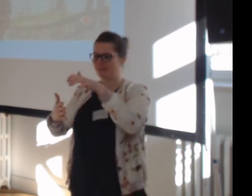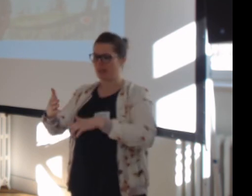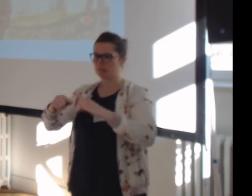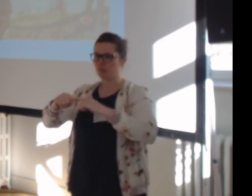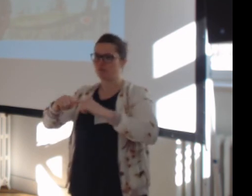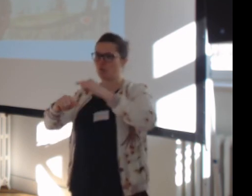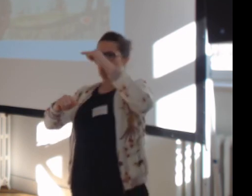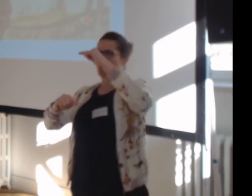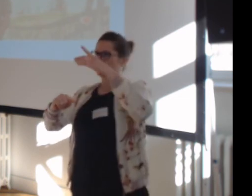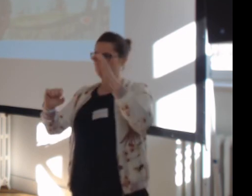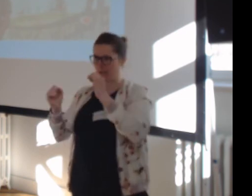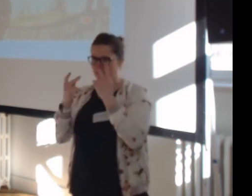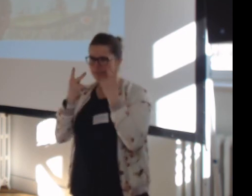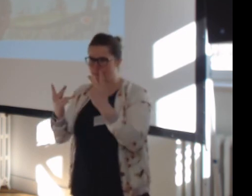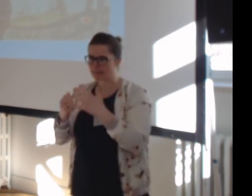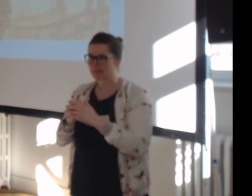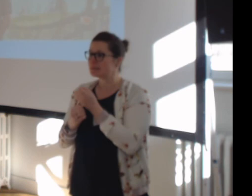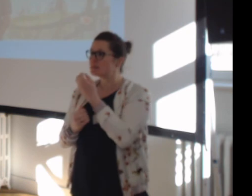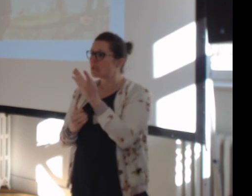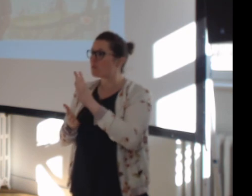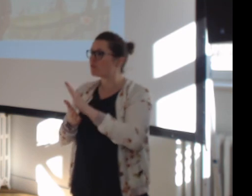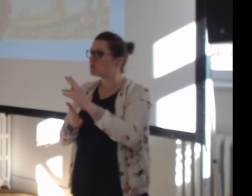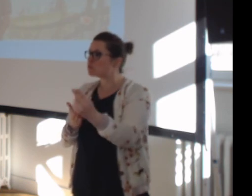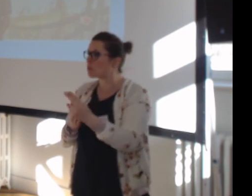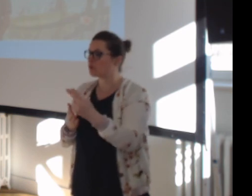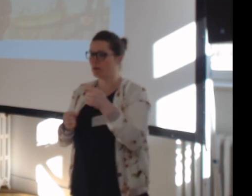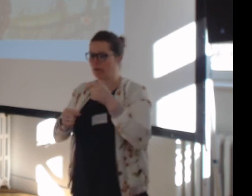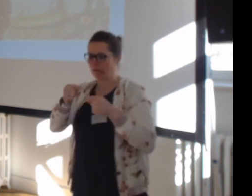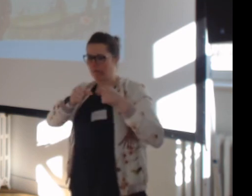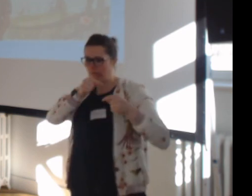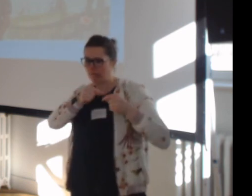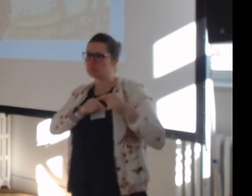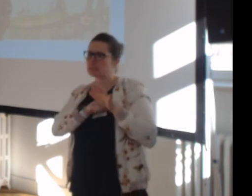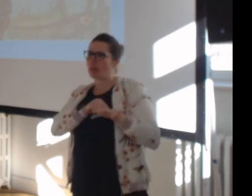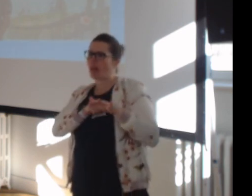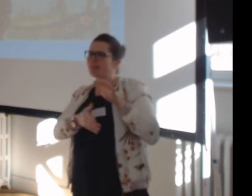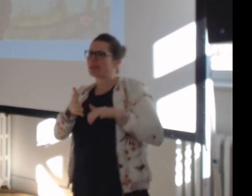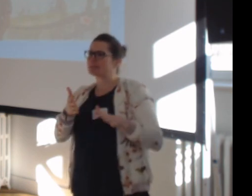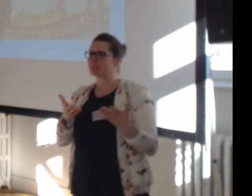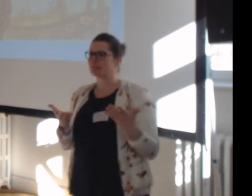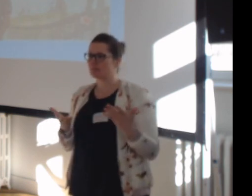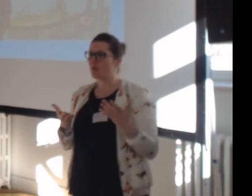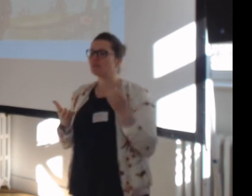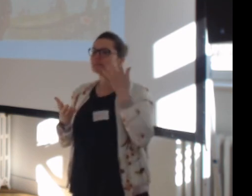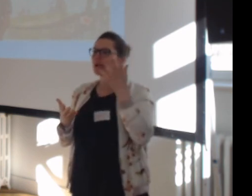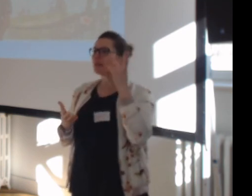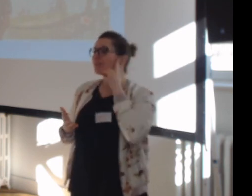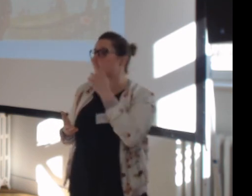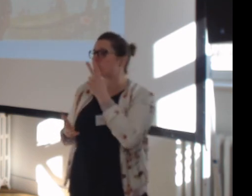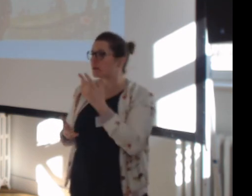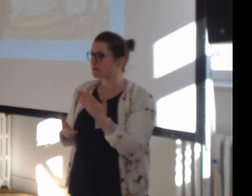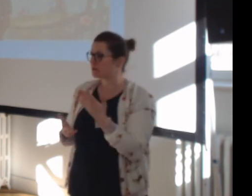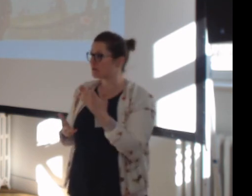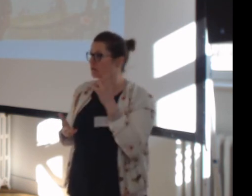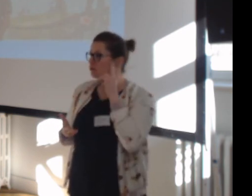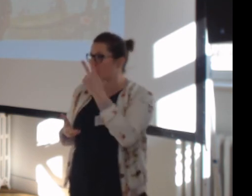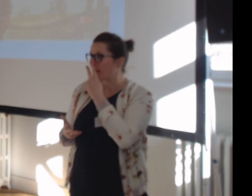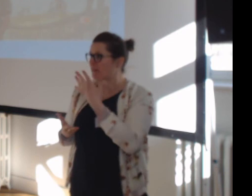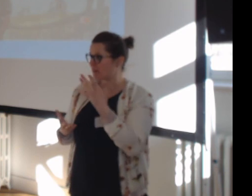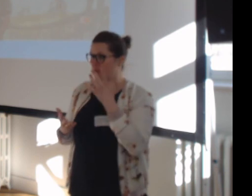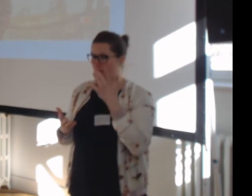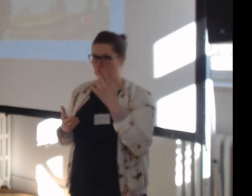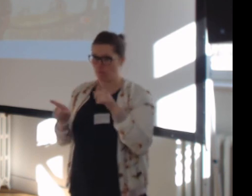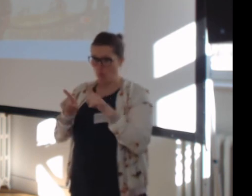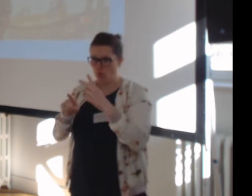You can't see that. What if you really need to go back and spell the text out? What if you are deaf-blind? You need